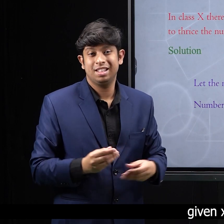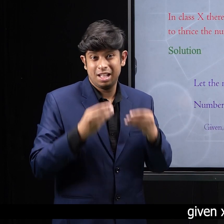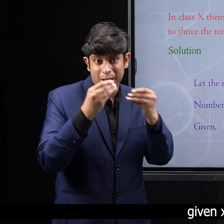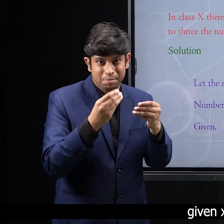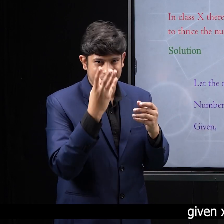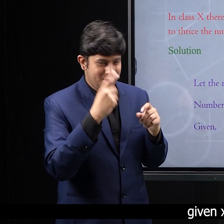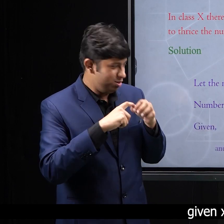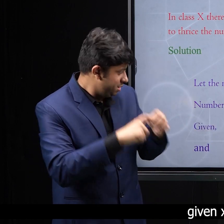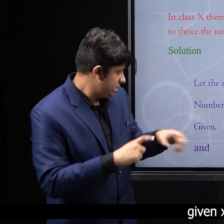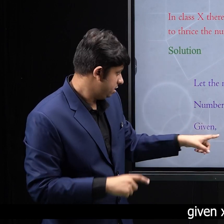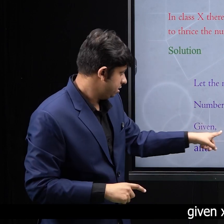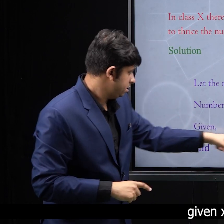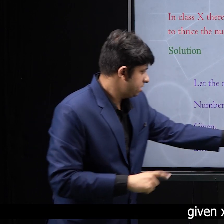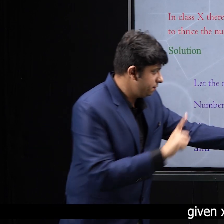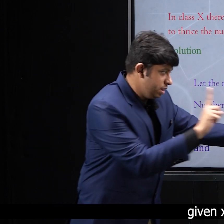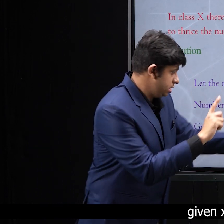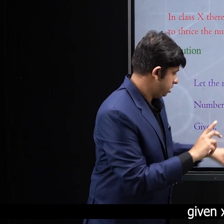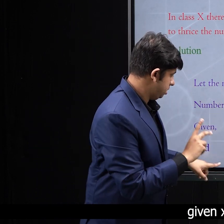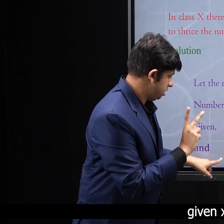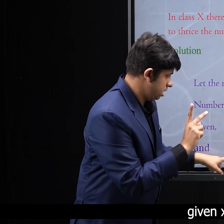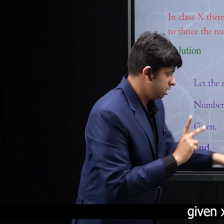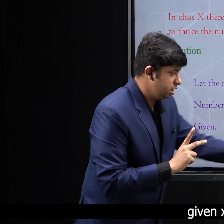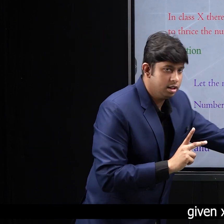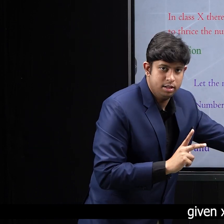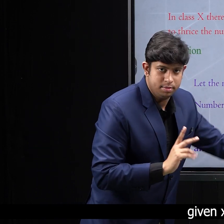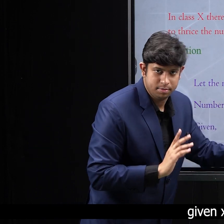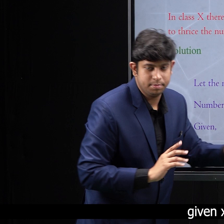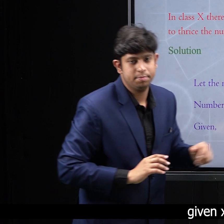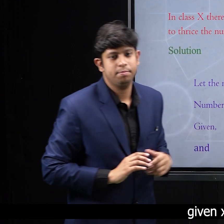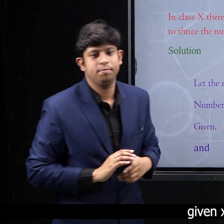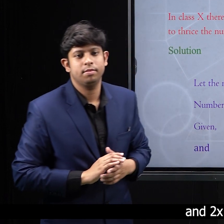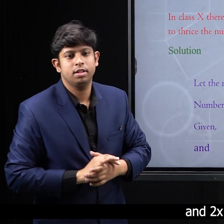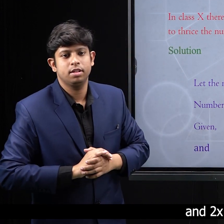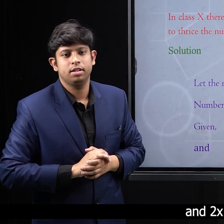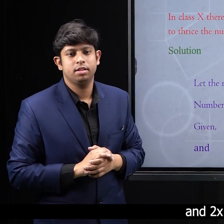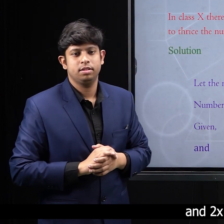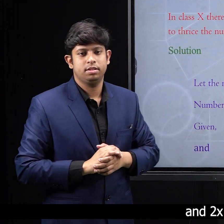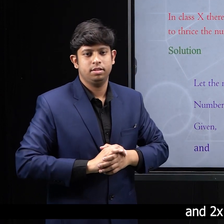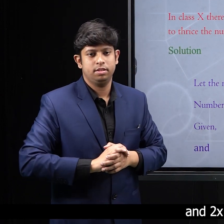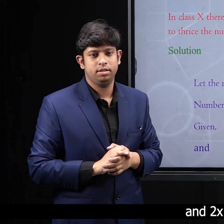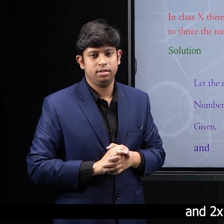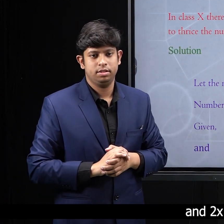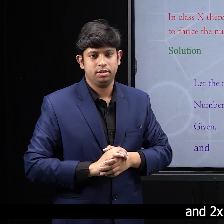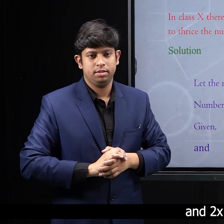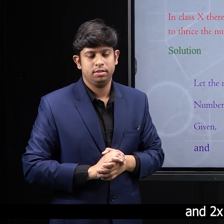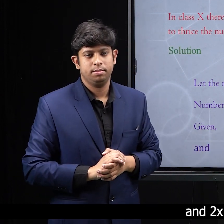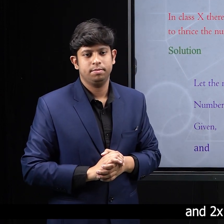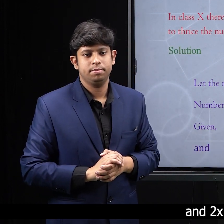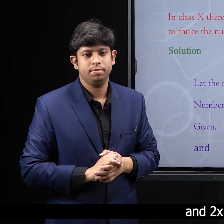Given x plus y is equal to 6 and consider it as equation 1 and 2x plus 3y equal to 15, consider it as